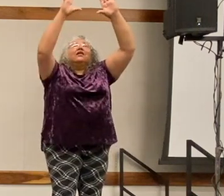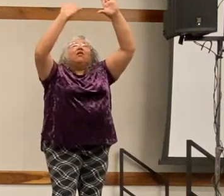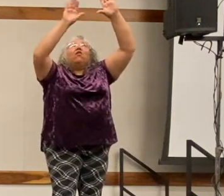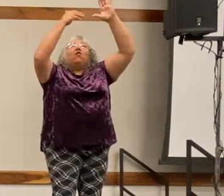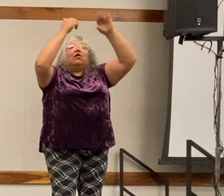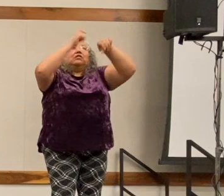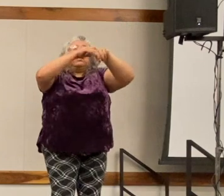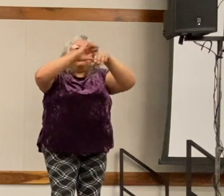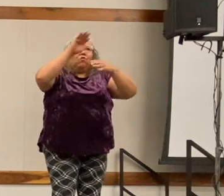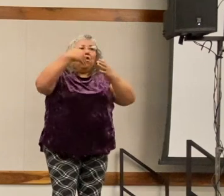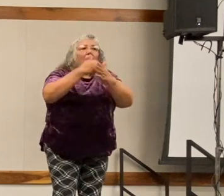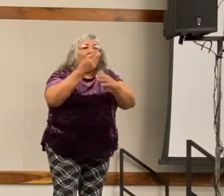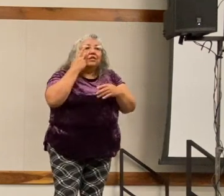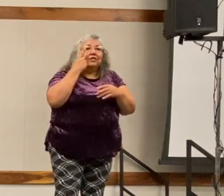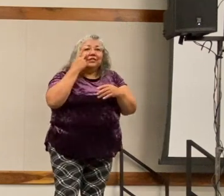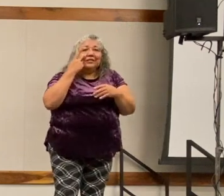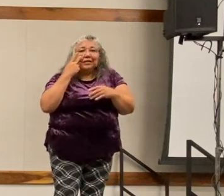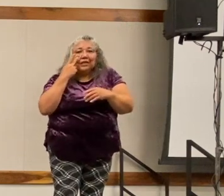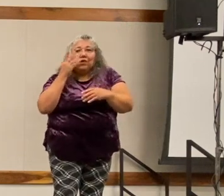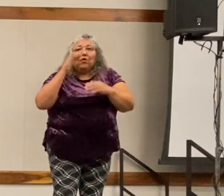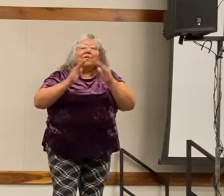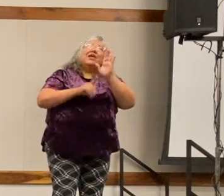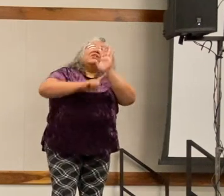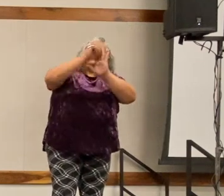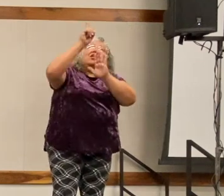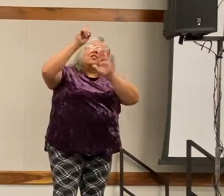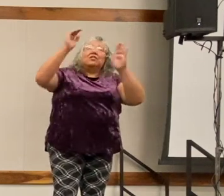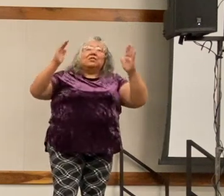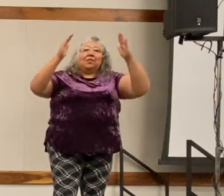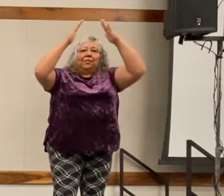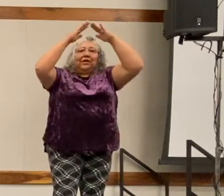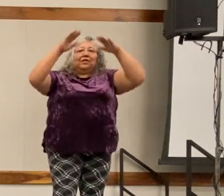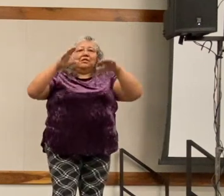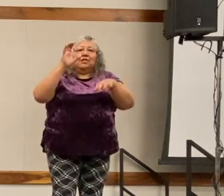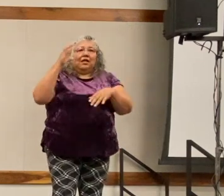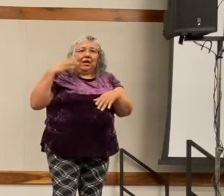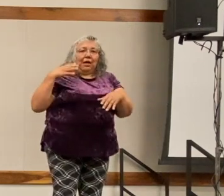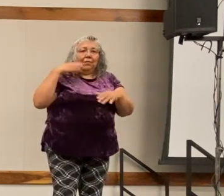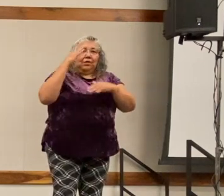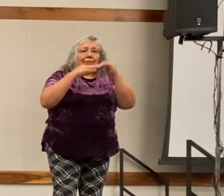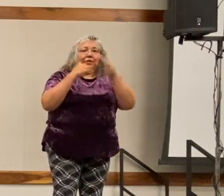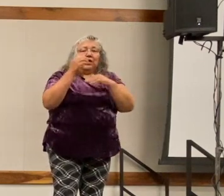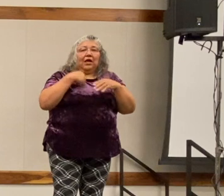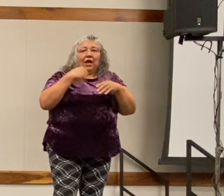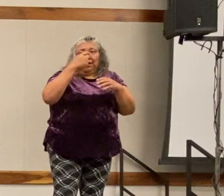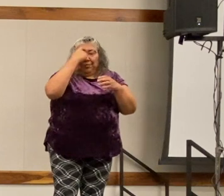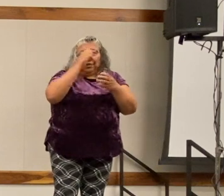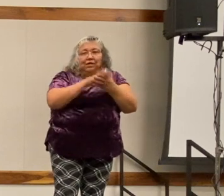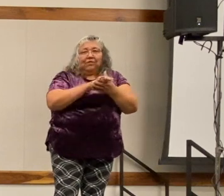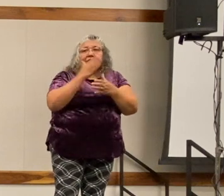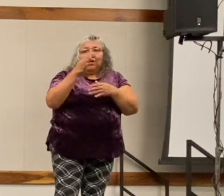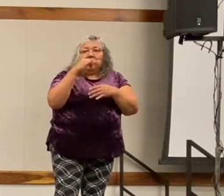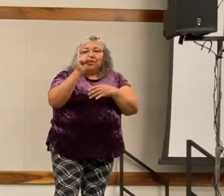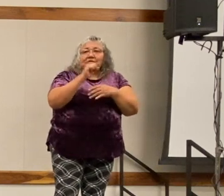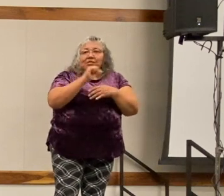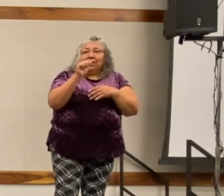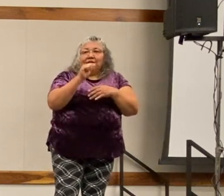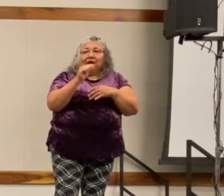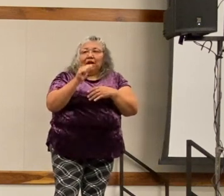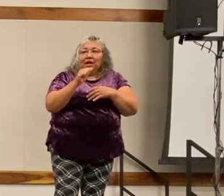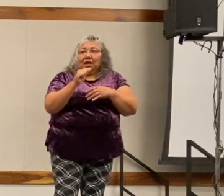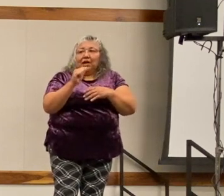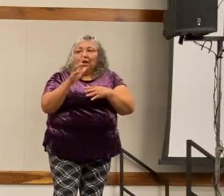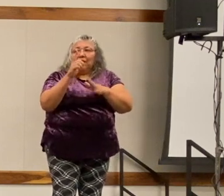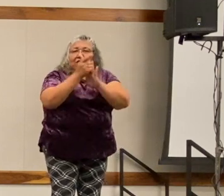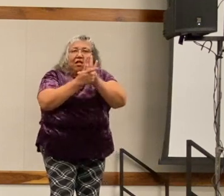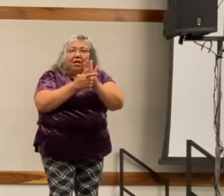times for all to see. It'll be as tall as the peak of the Capitol, because I do believe, if I'm thinking right, there is a law